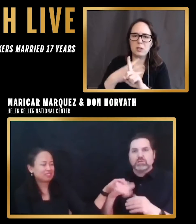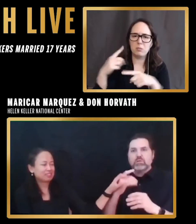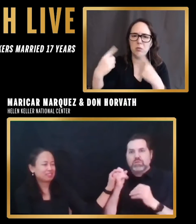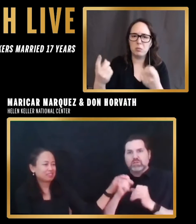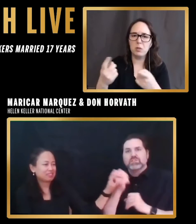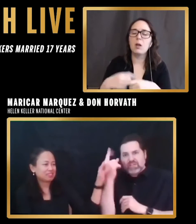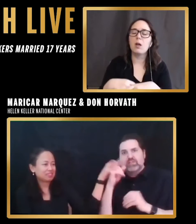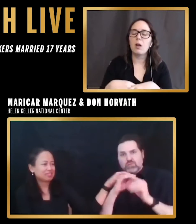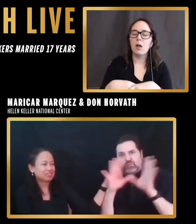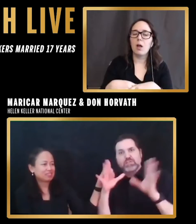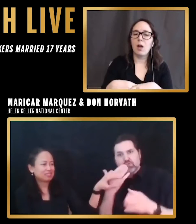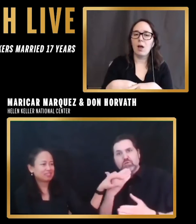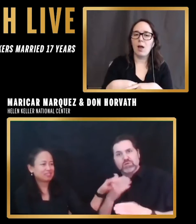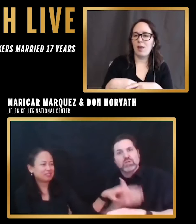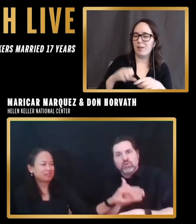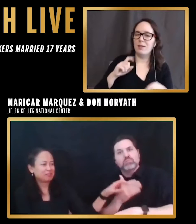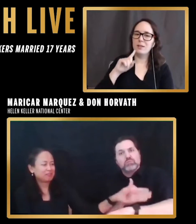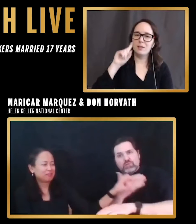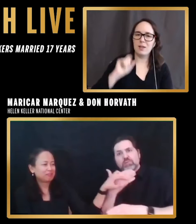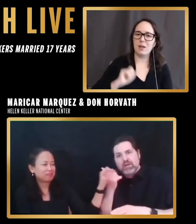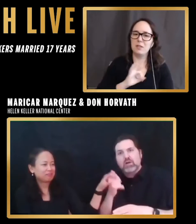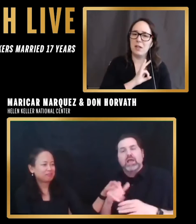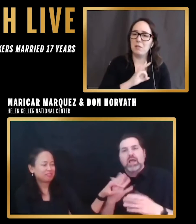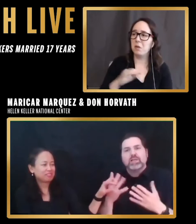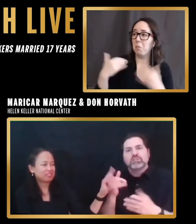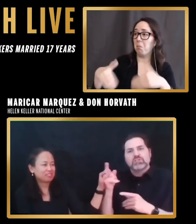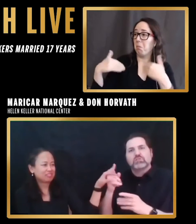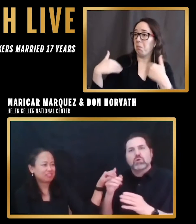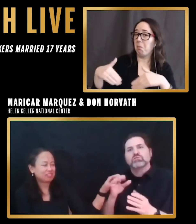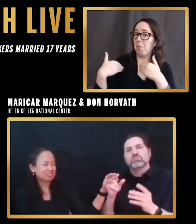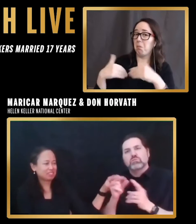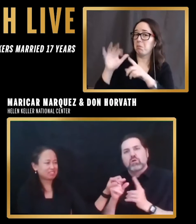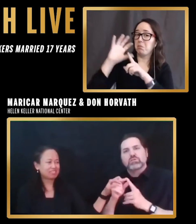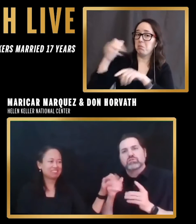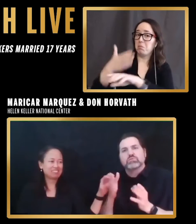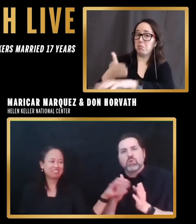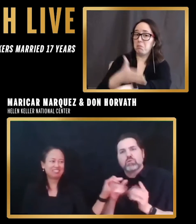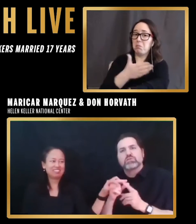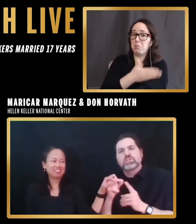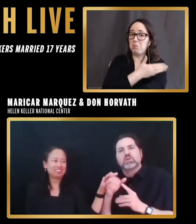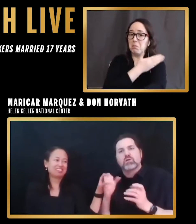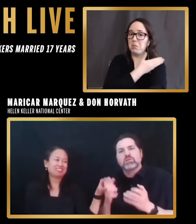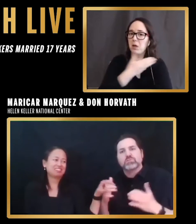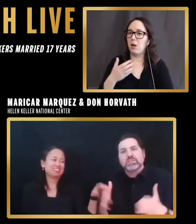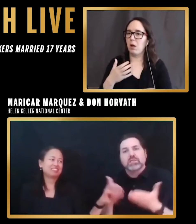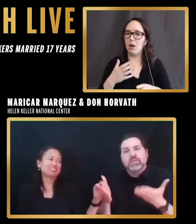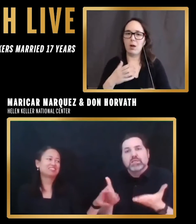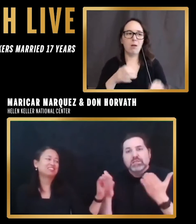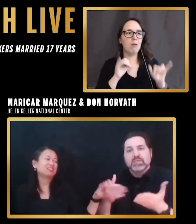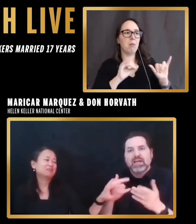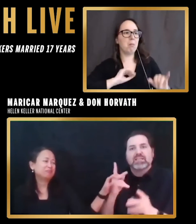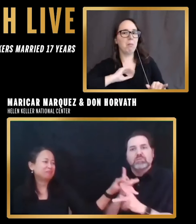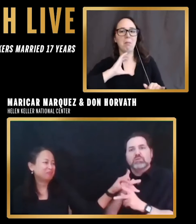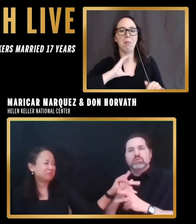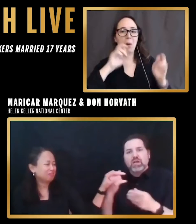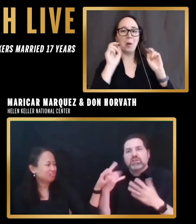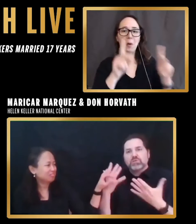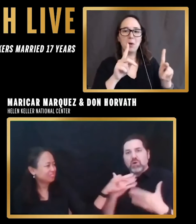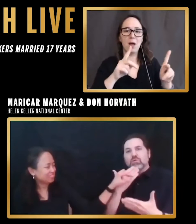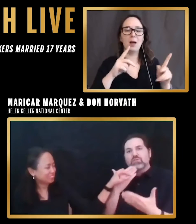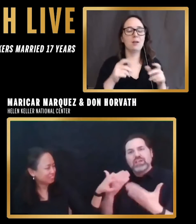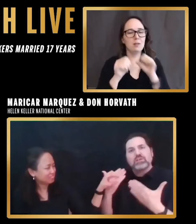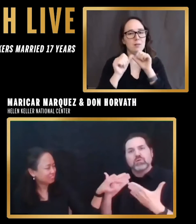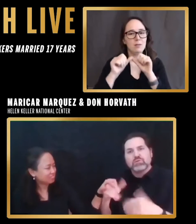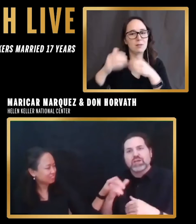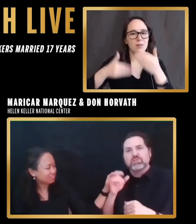wow, we understand you clear, you're improving better. And it's those words, the small words of encouragement that keep you,